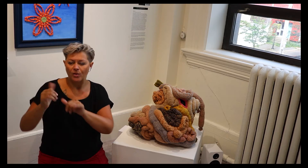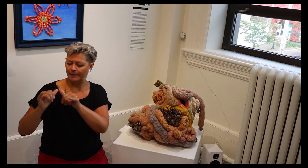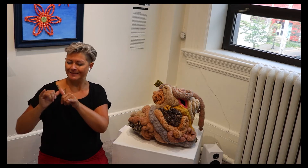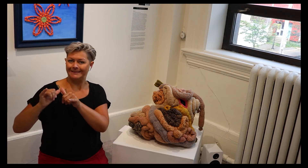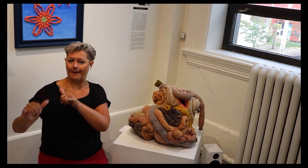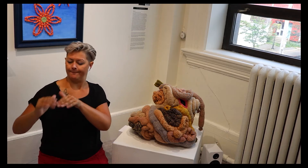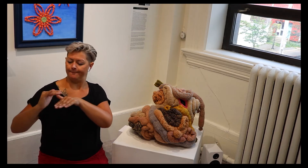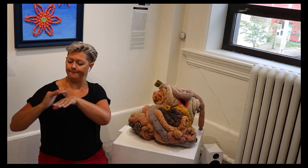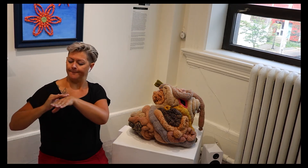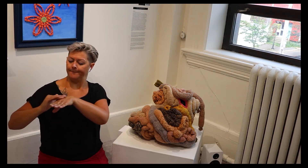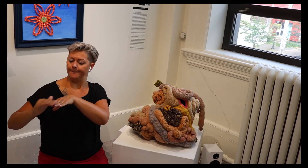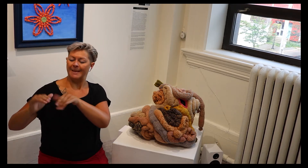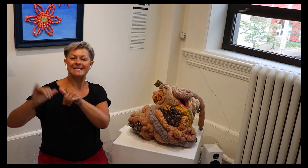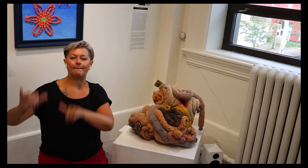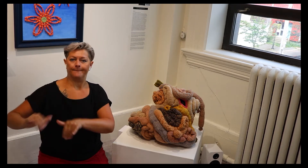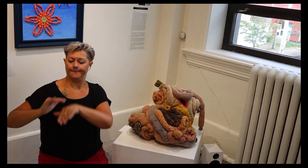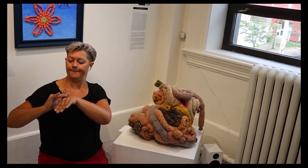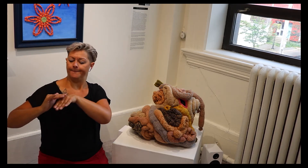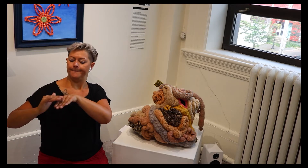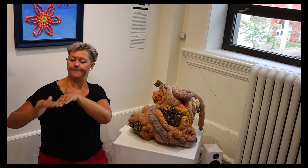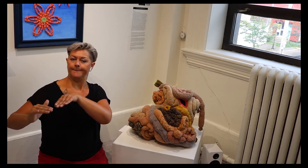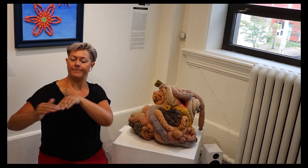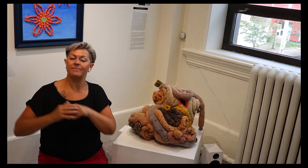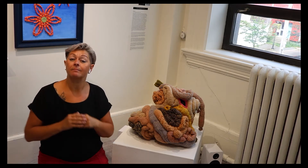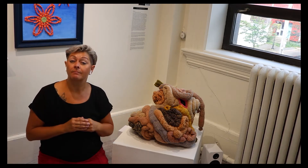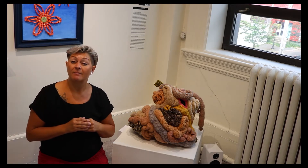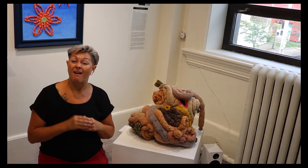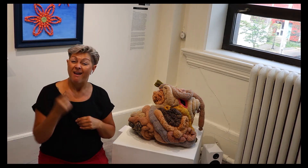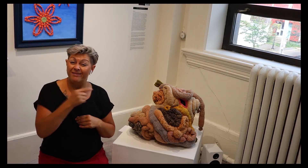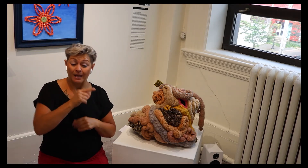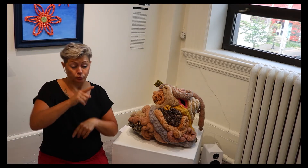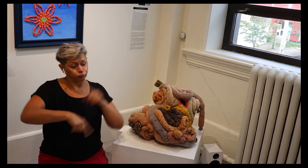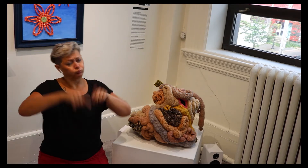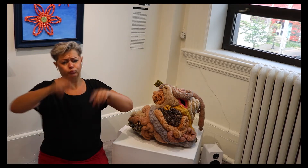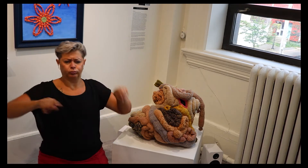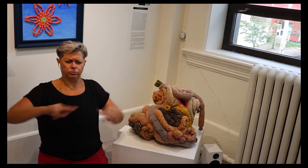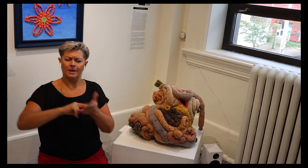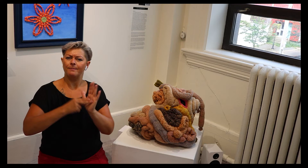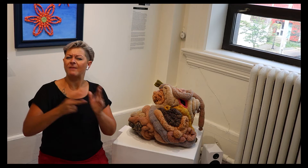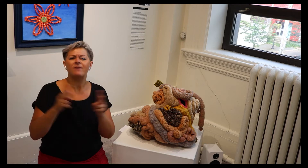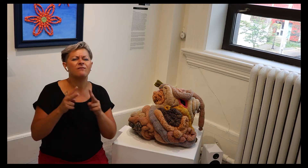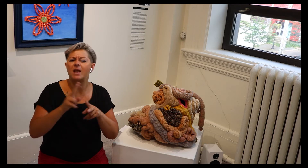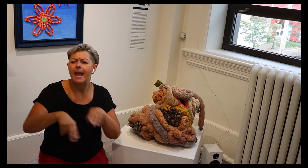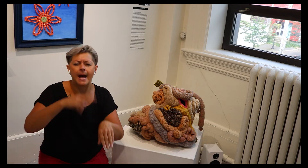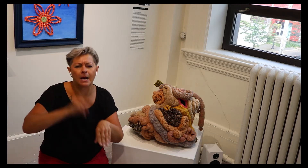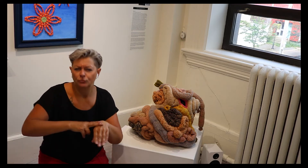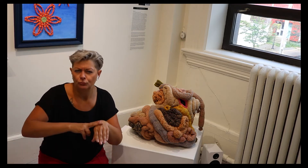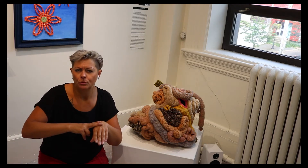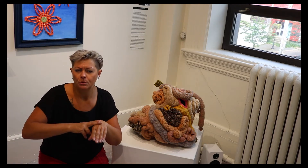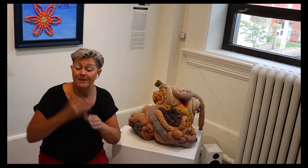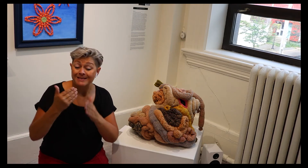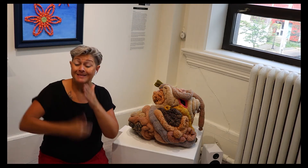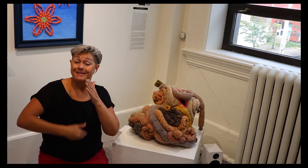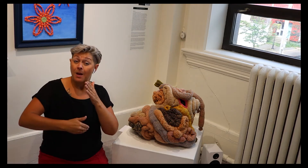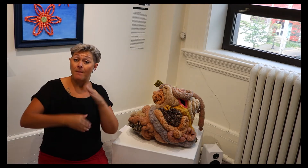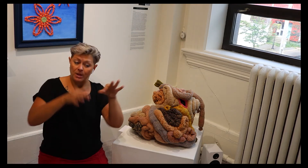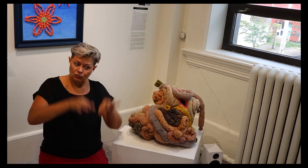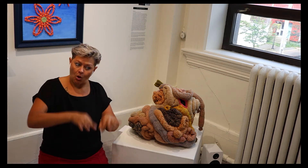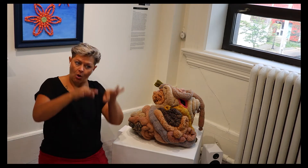This inconsistency gives way to a very organic form. Some of the yarn has been dyed with natural dyes, using